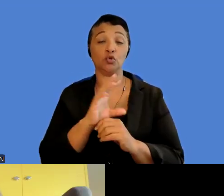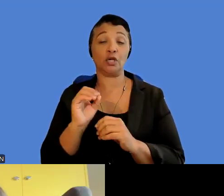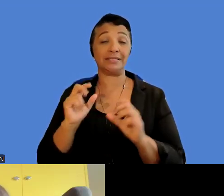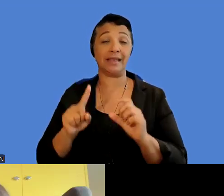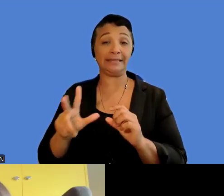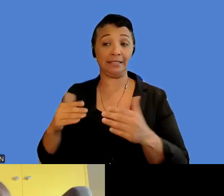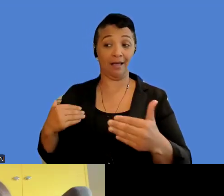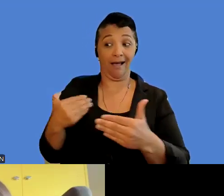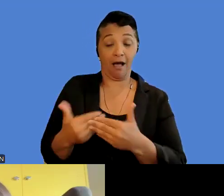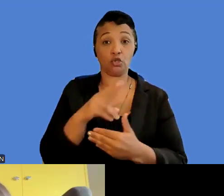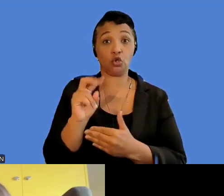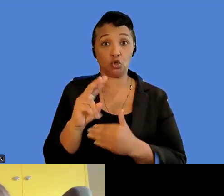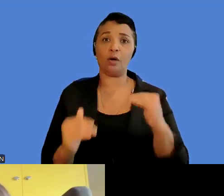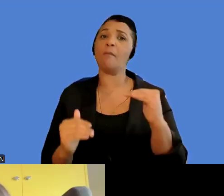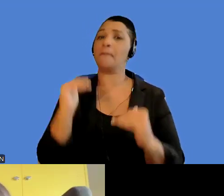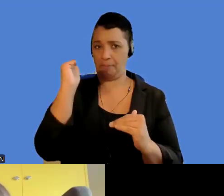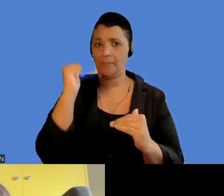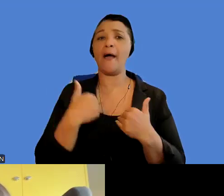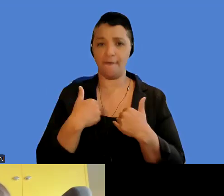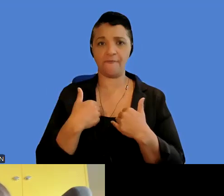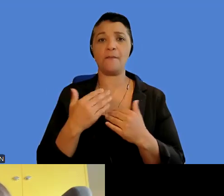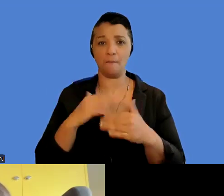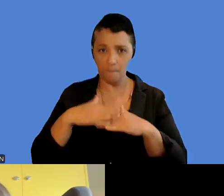and 2022.